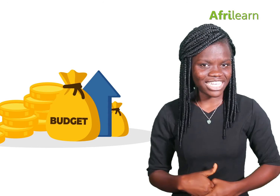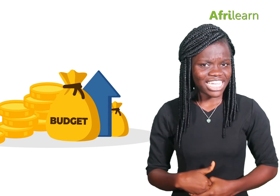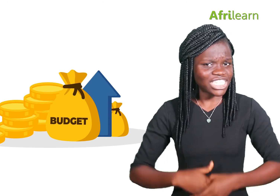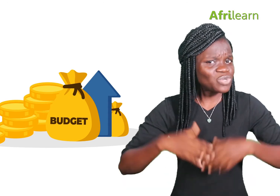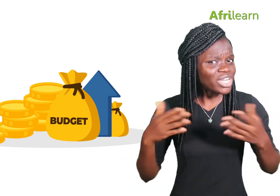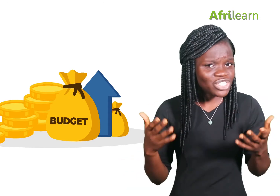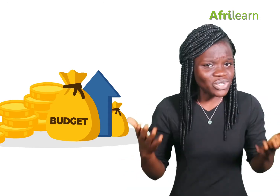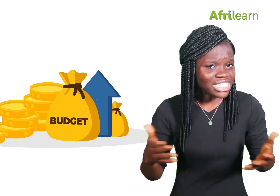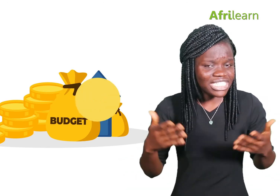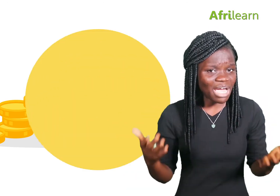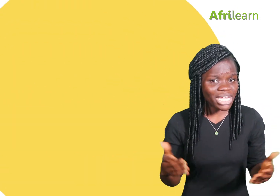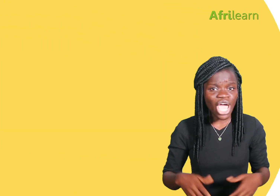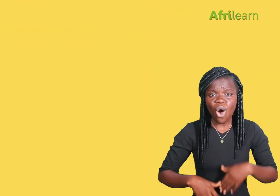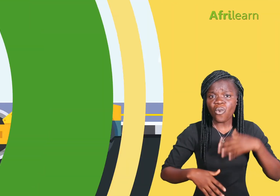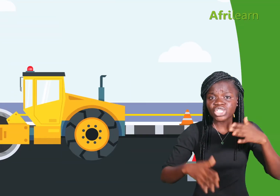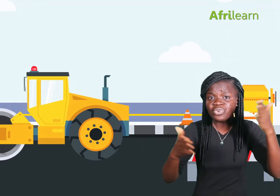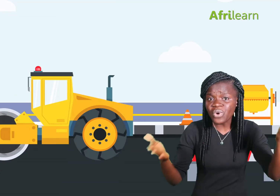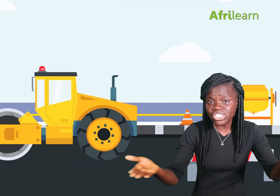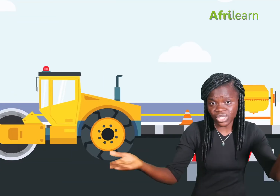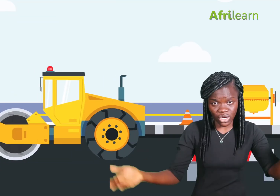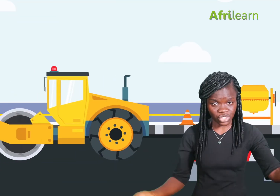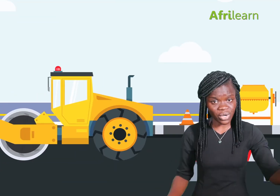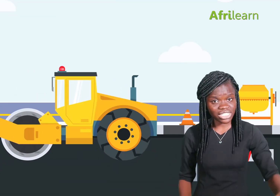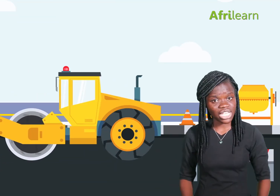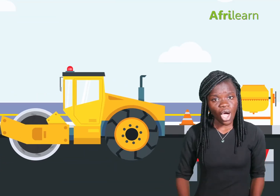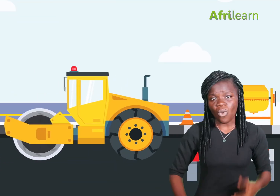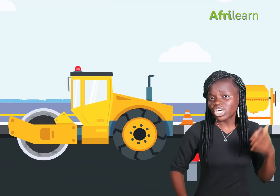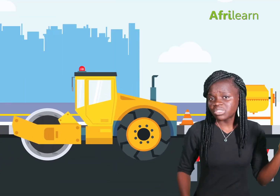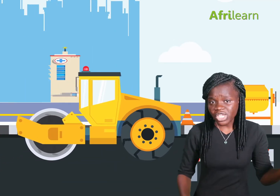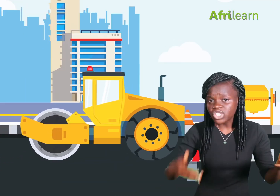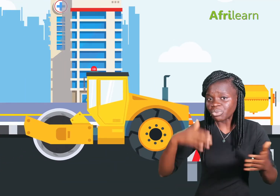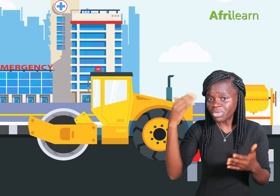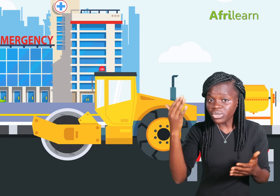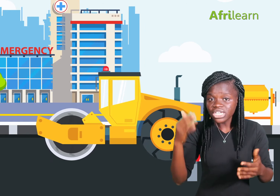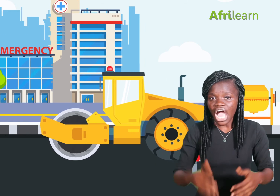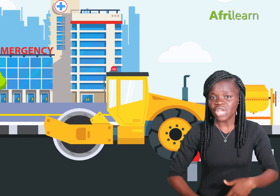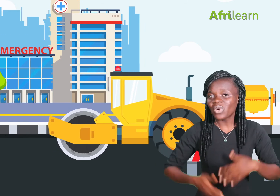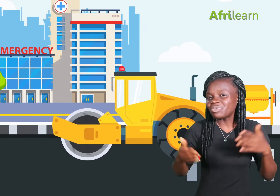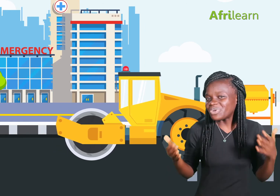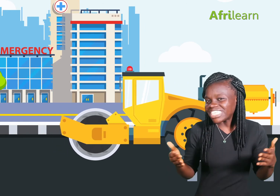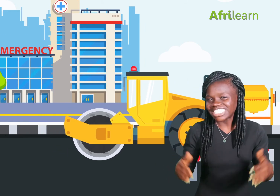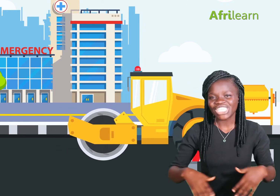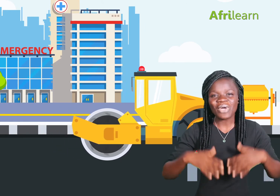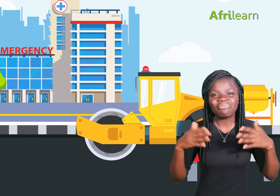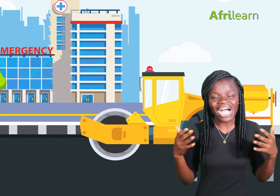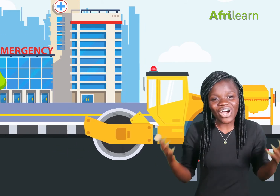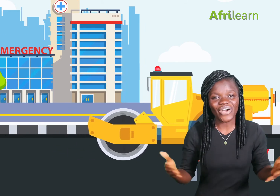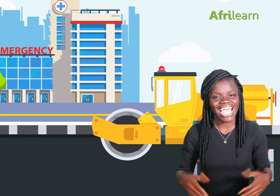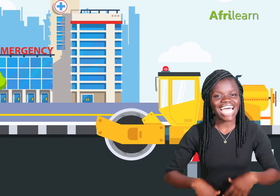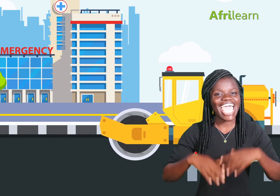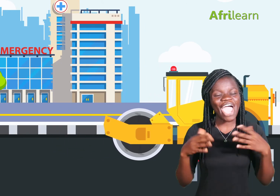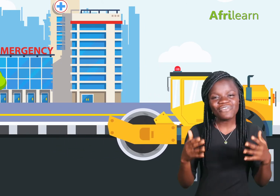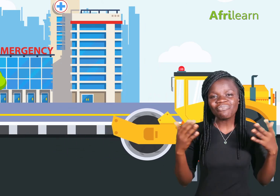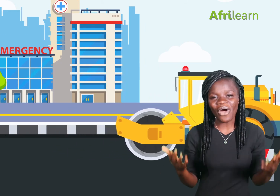allocated. This is what is used in determining what roads to construct, what hospital to build, and what project to embark